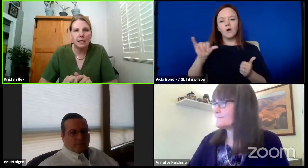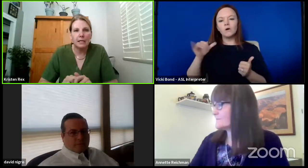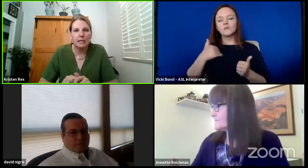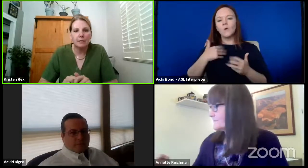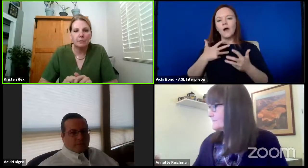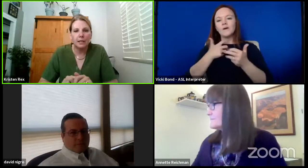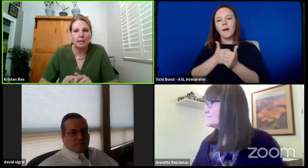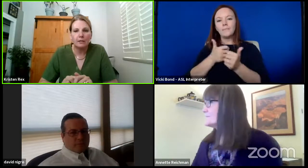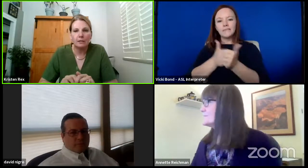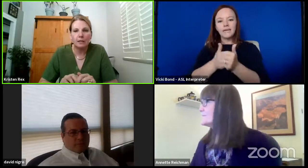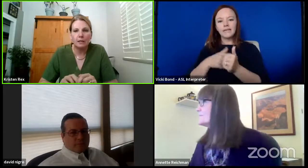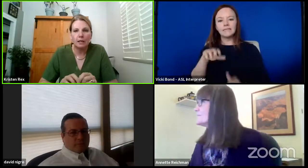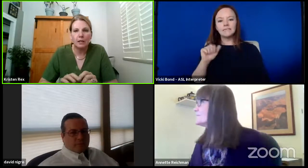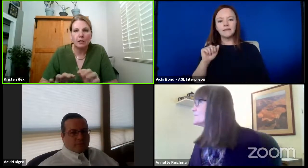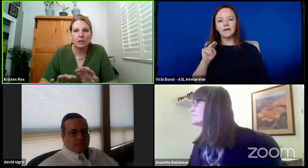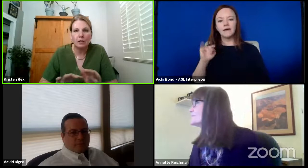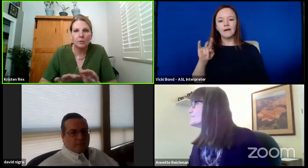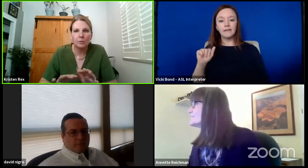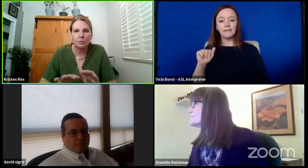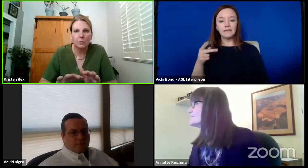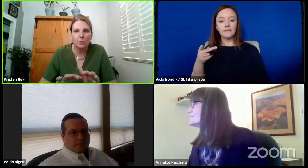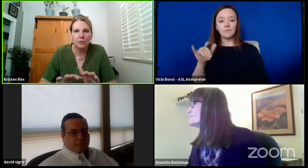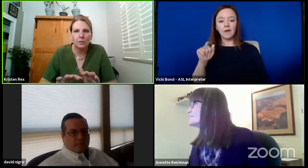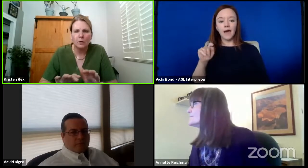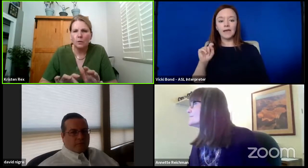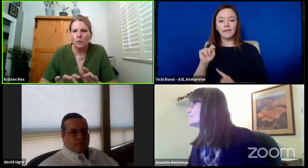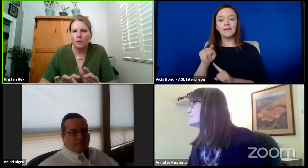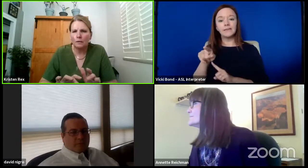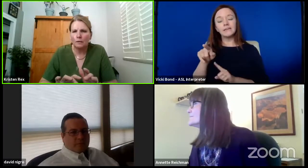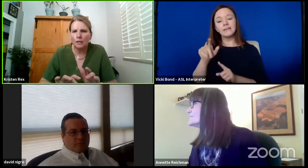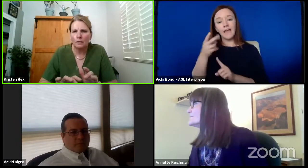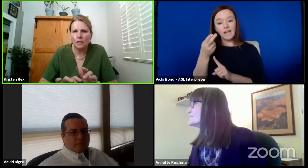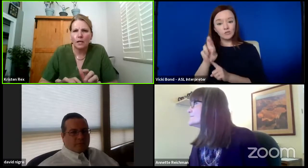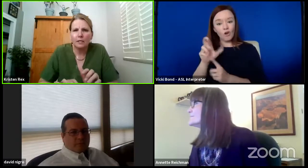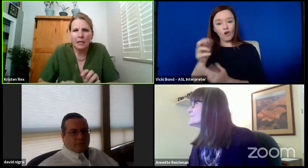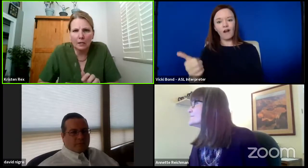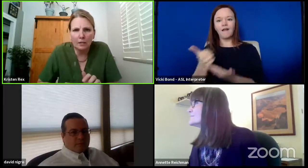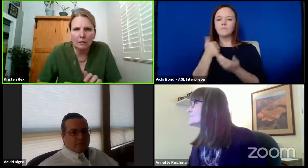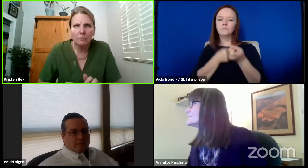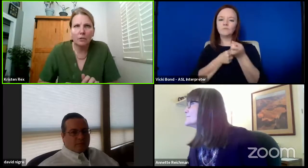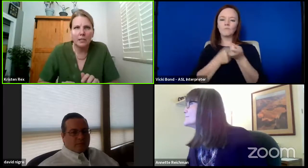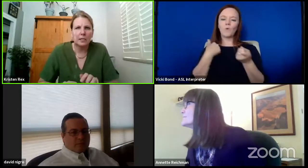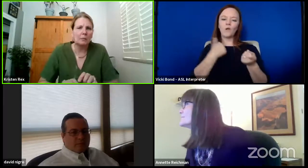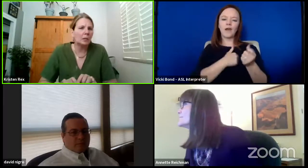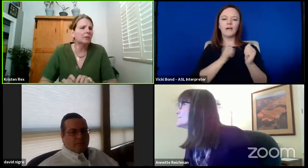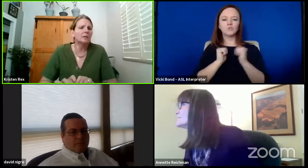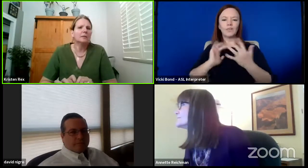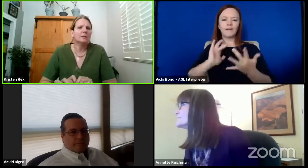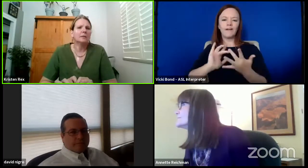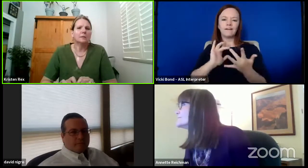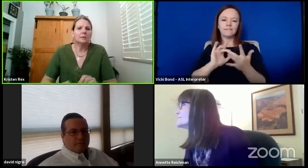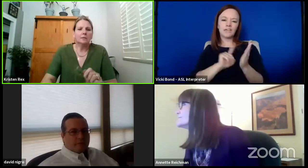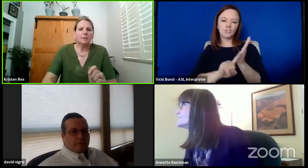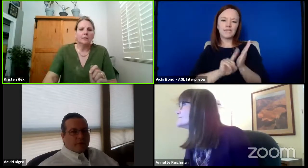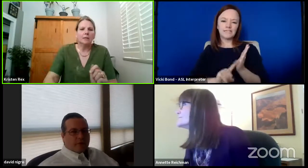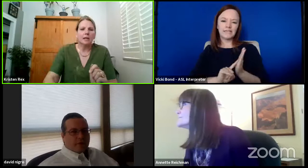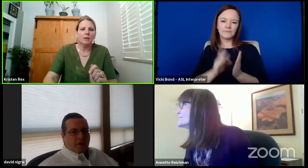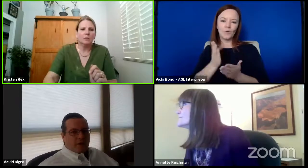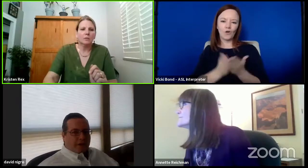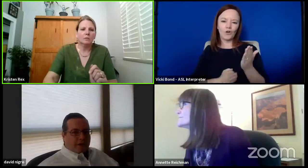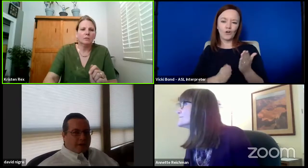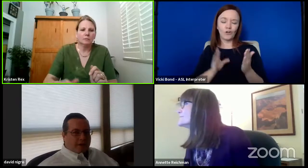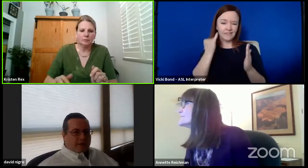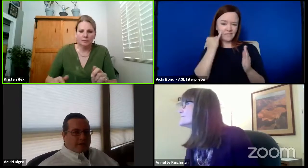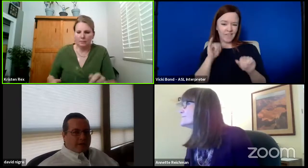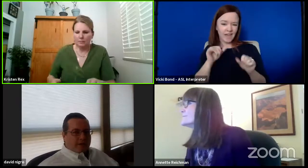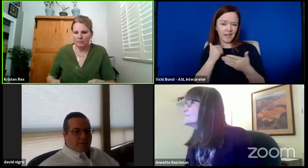and Anita Payette in HR helps support us with the contact tracing part, if that